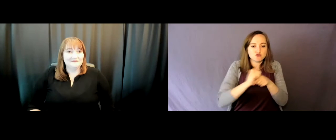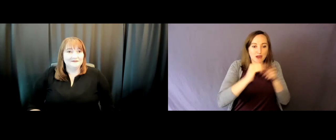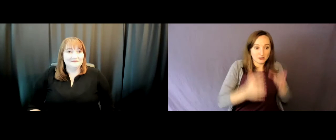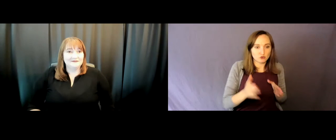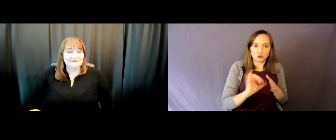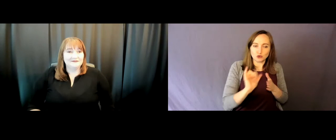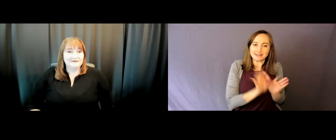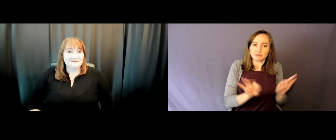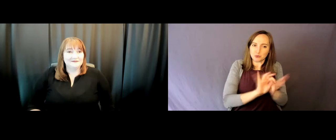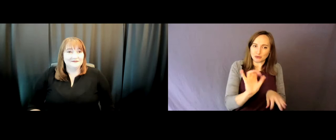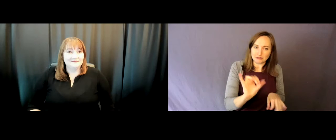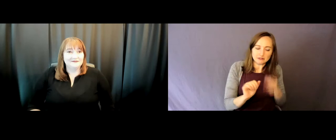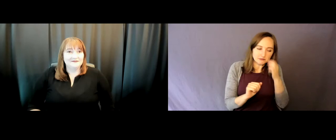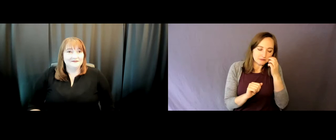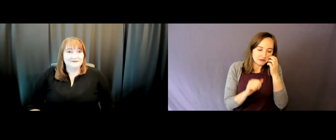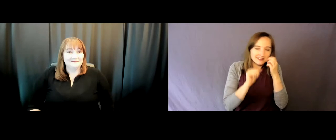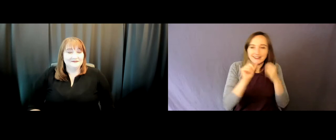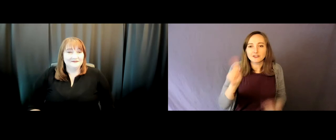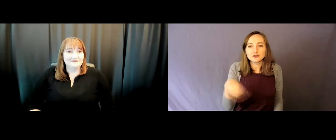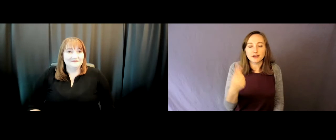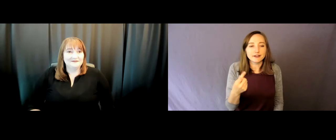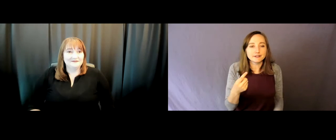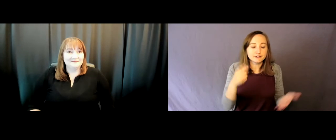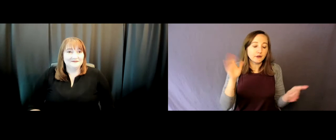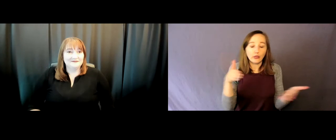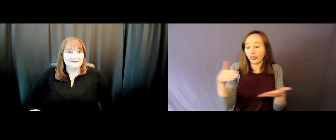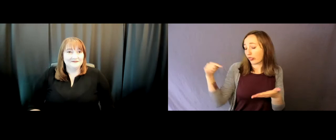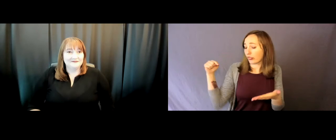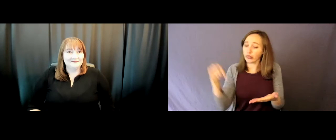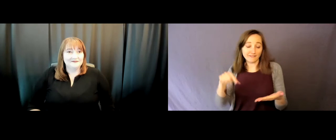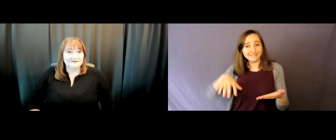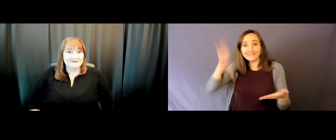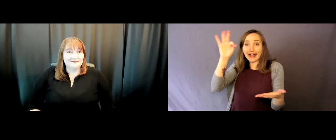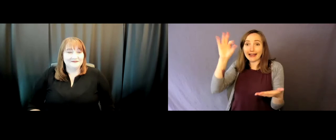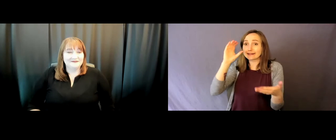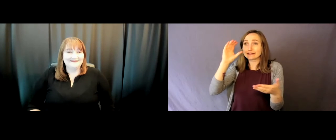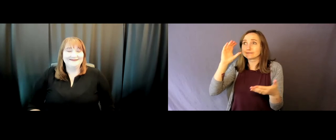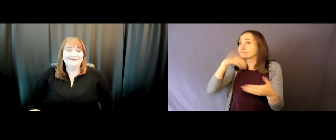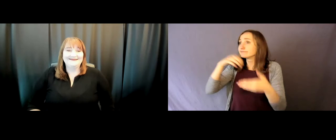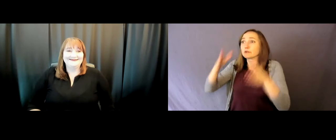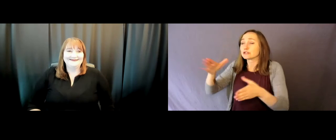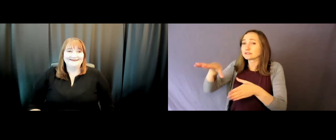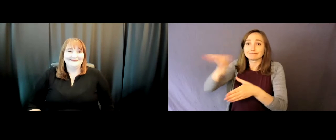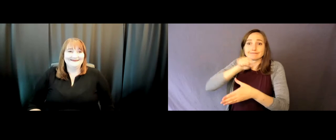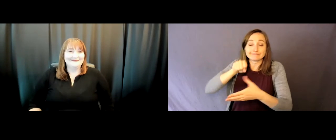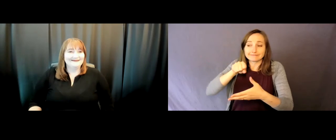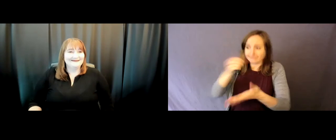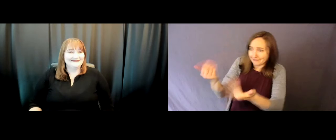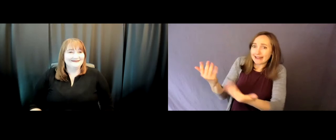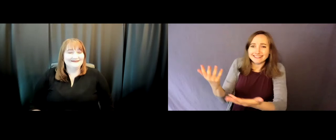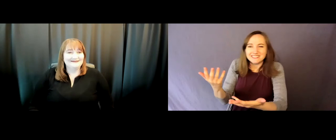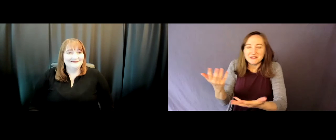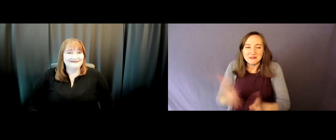is very important too. You just definitely don't want to just get someone off the streets to do Reiki. Right. How do you find a solid